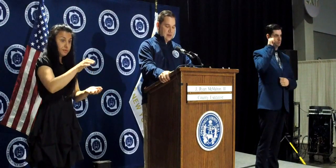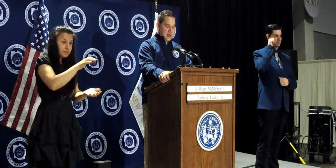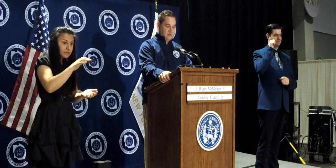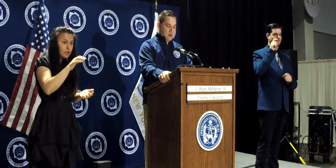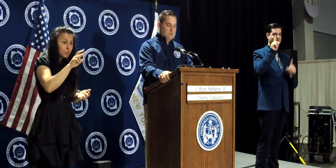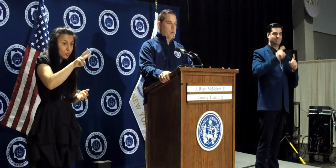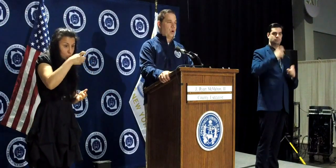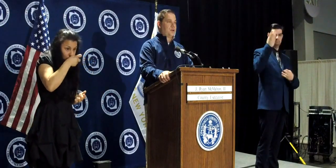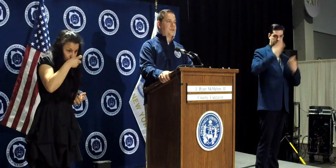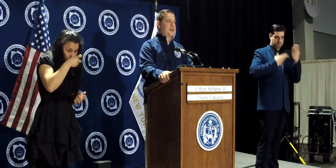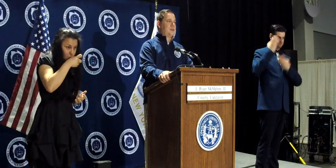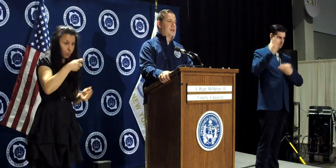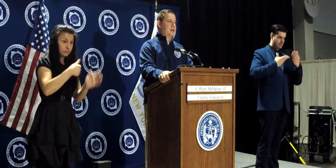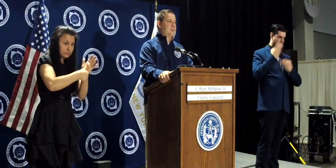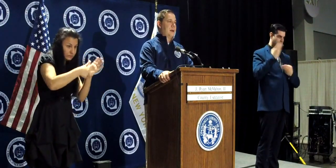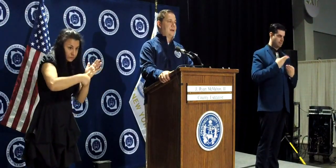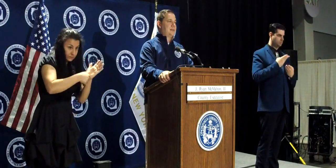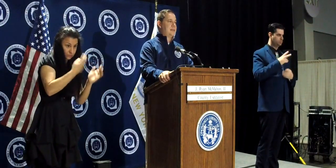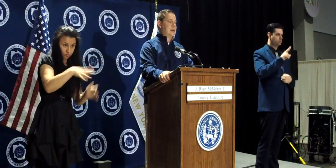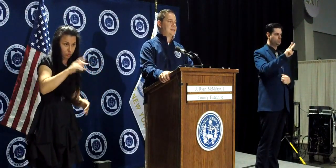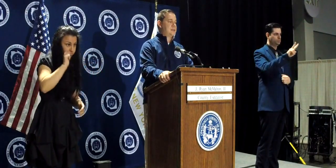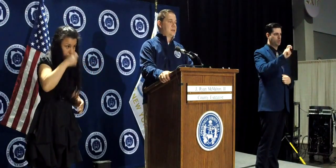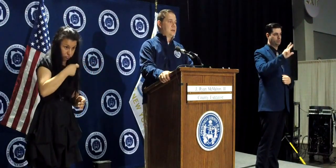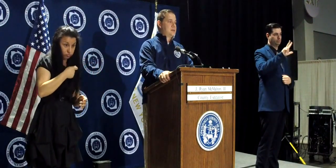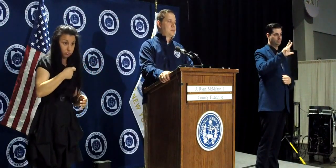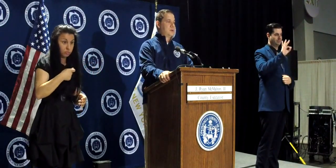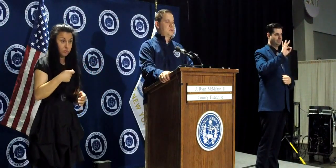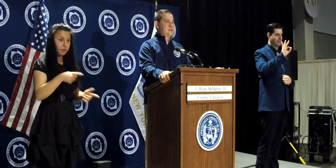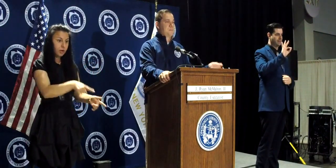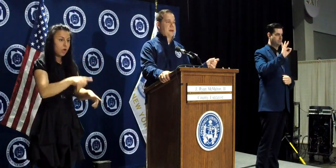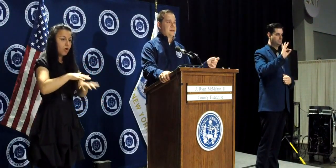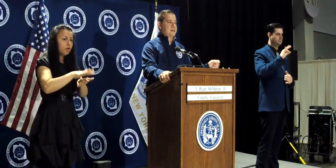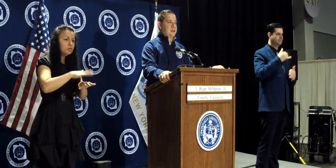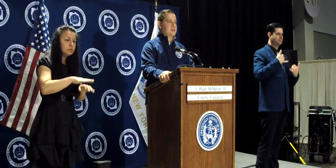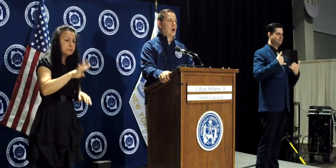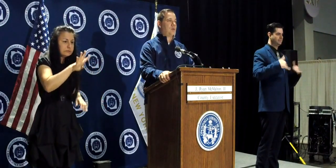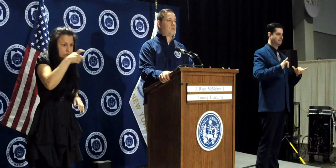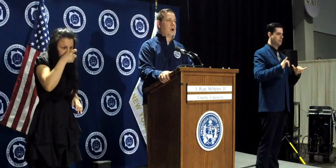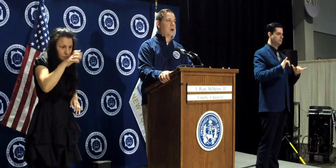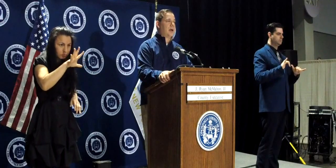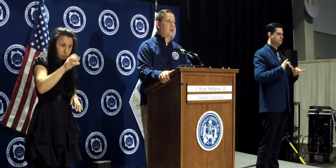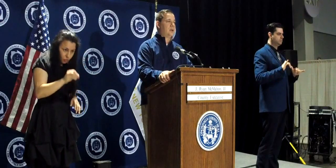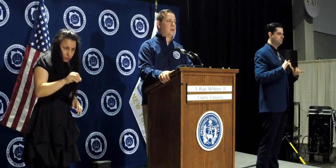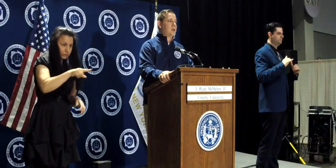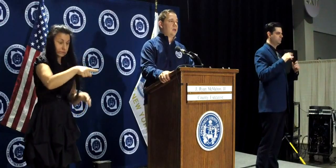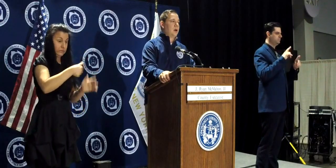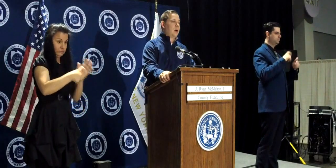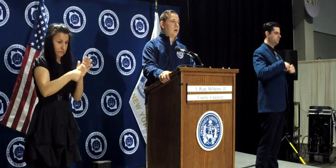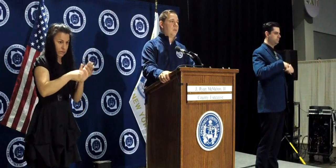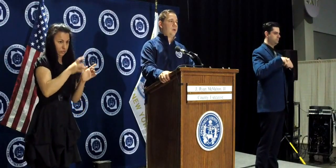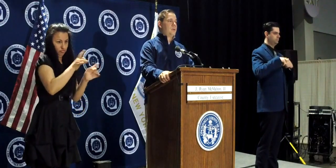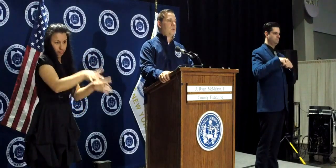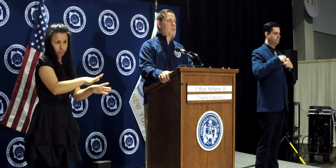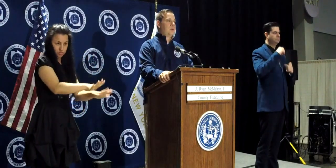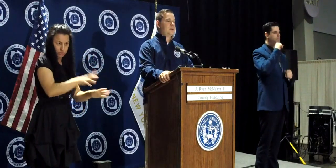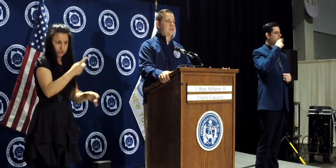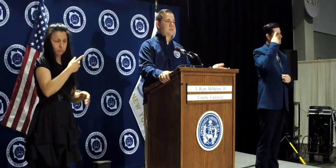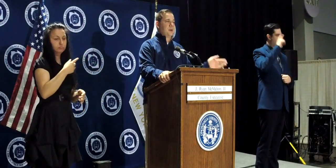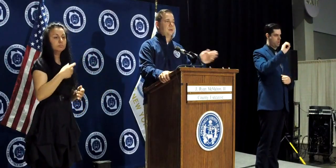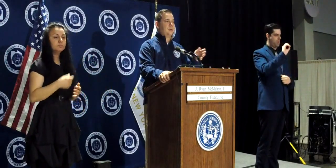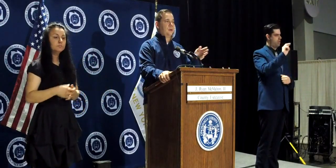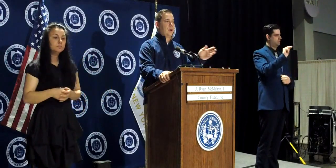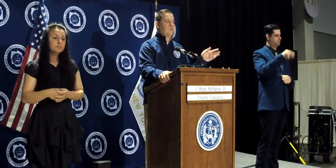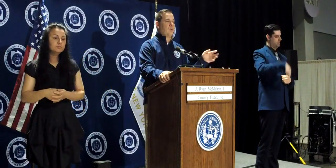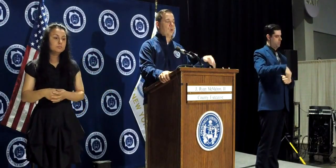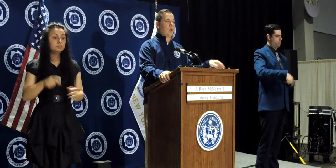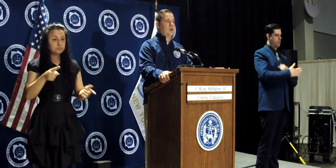we still have about 478 pending tests. Some of those pending tests aren't for our county, but we